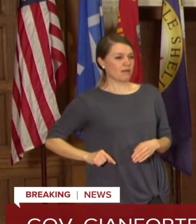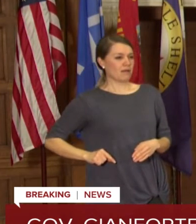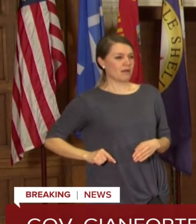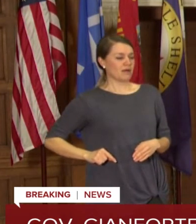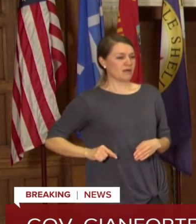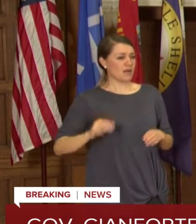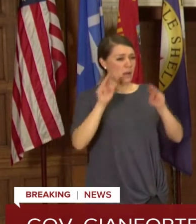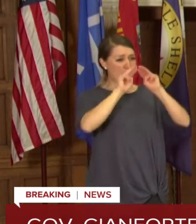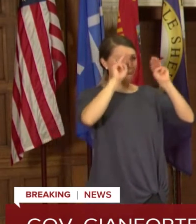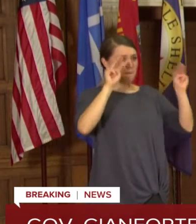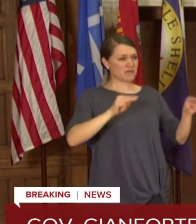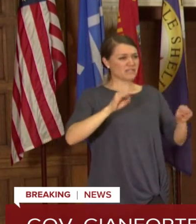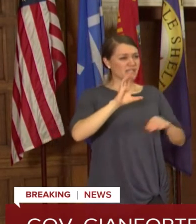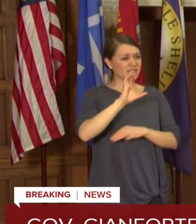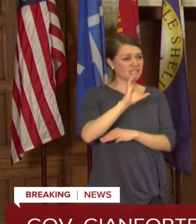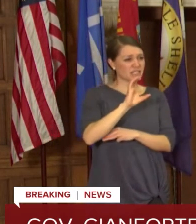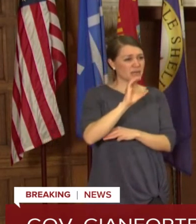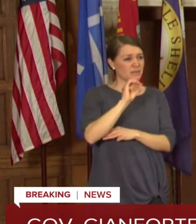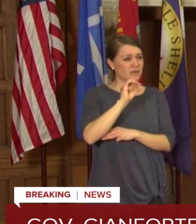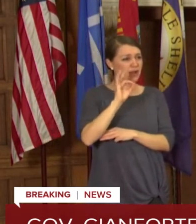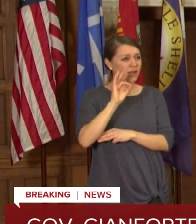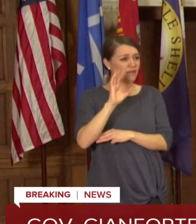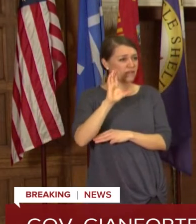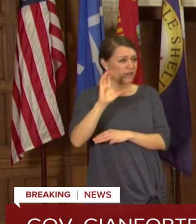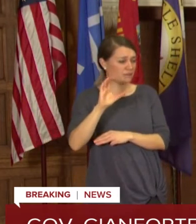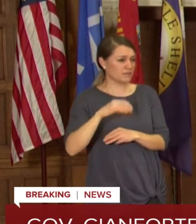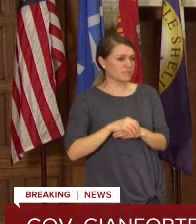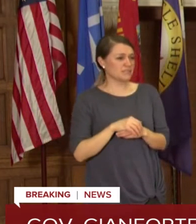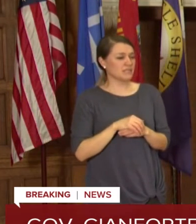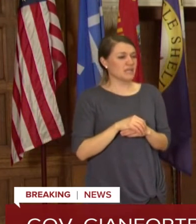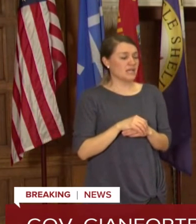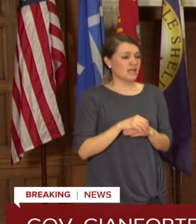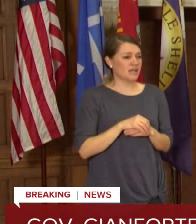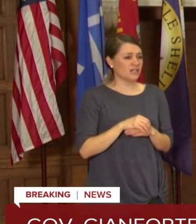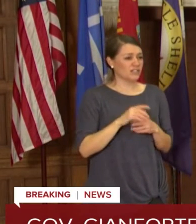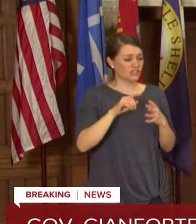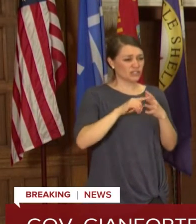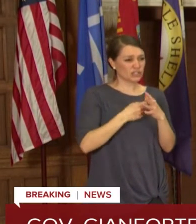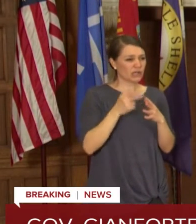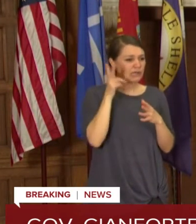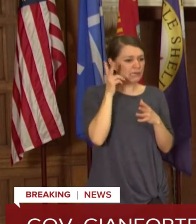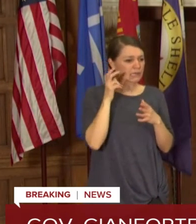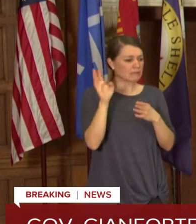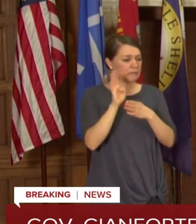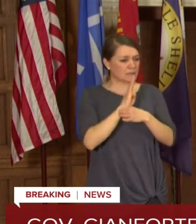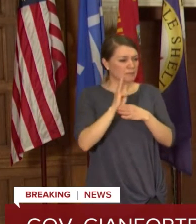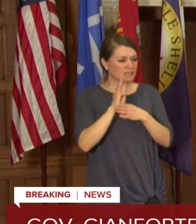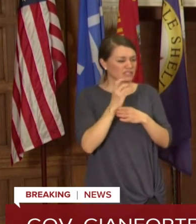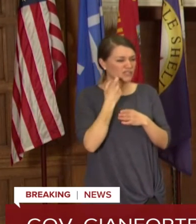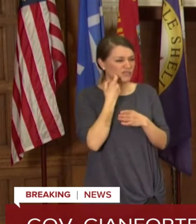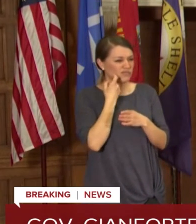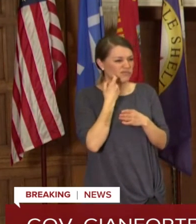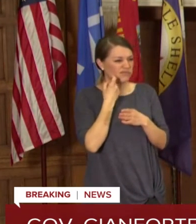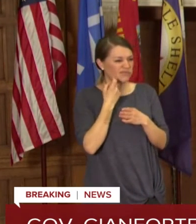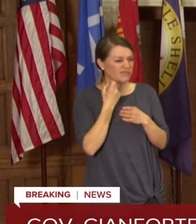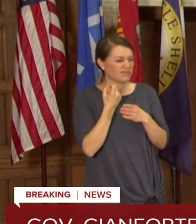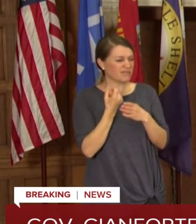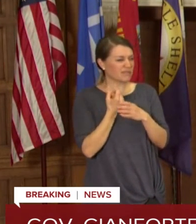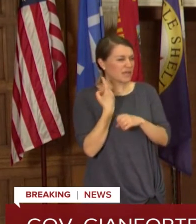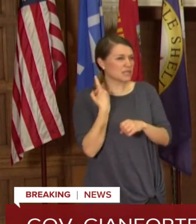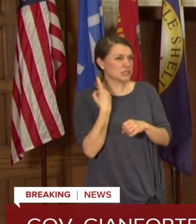The Montana Chamber of Commerce started hearing from businesses late last spring, early last summer about